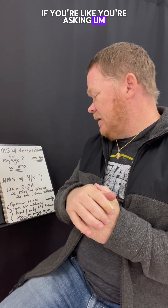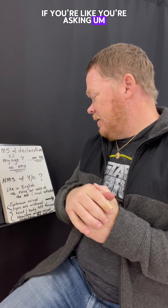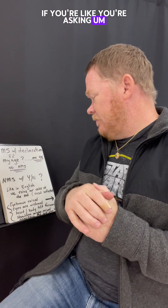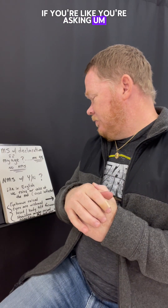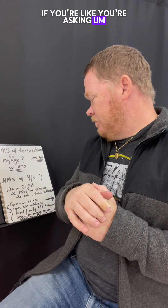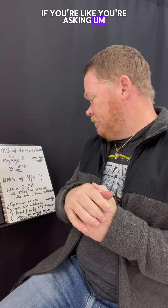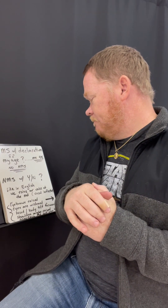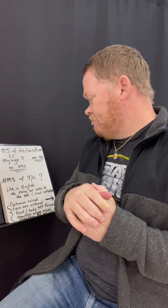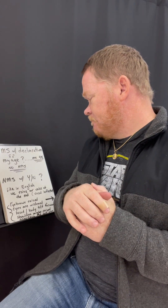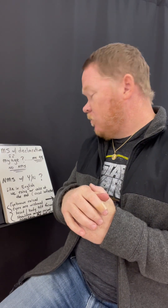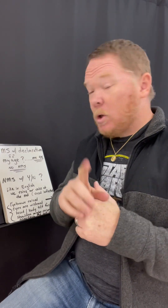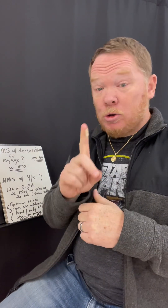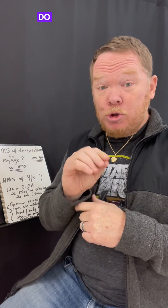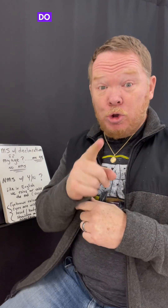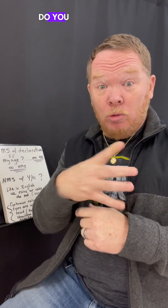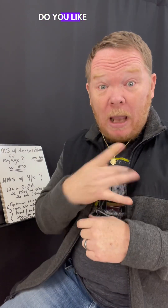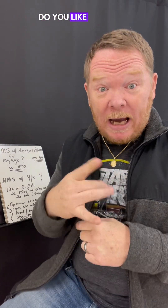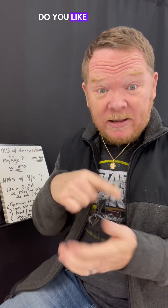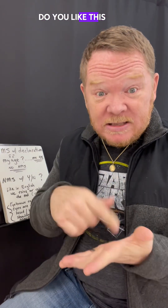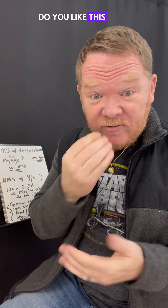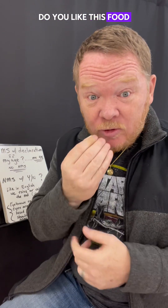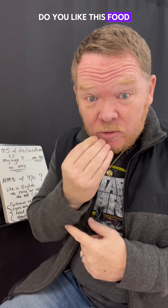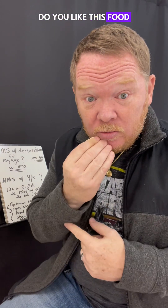do you like this food?